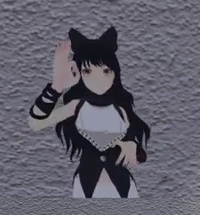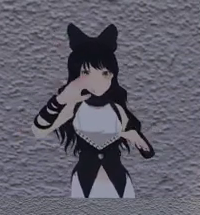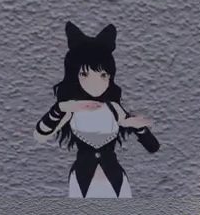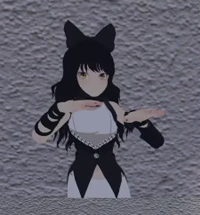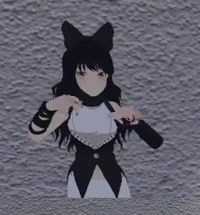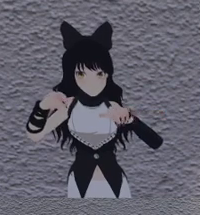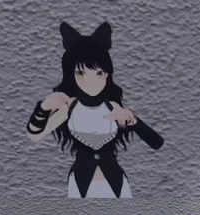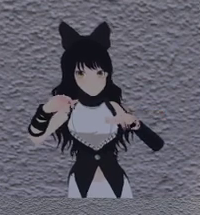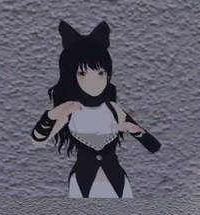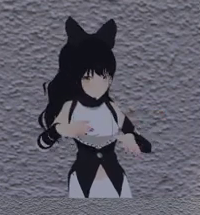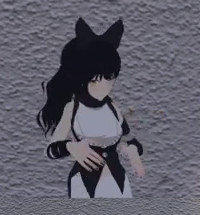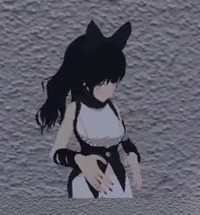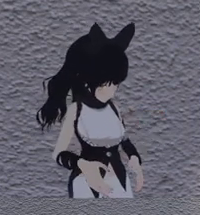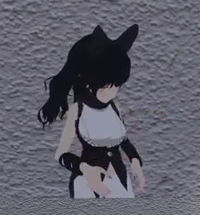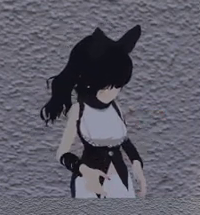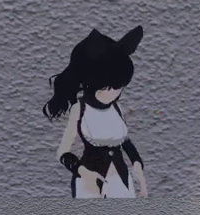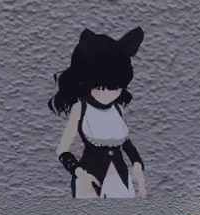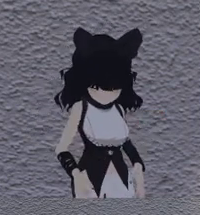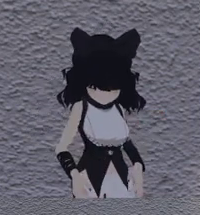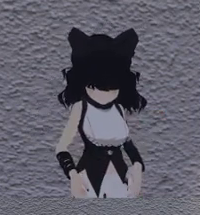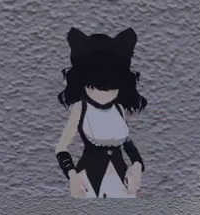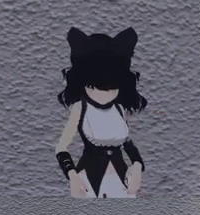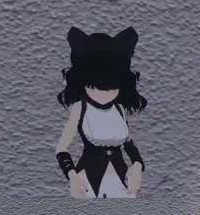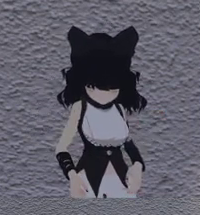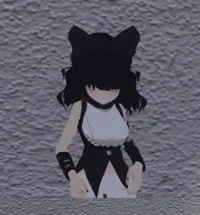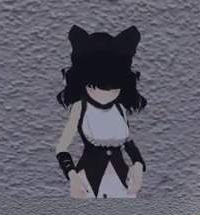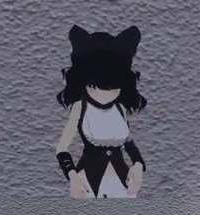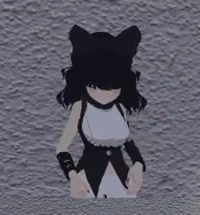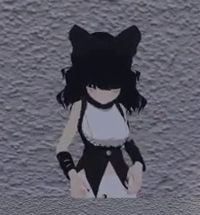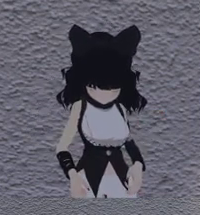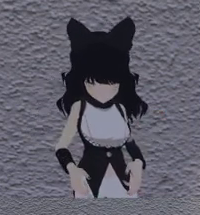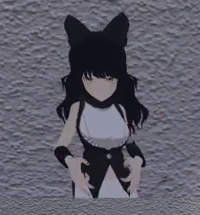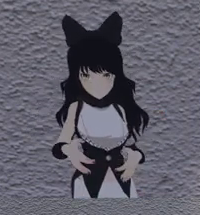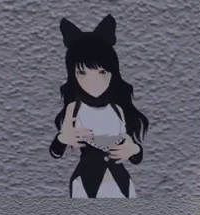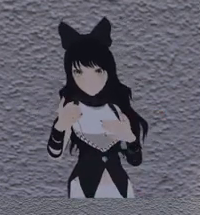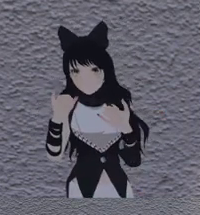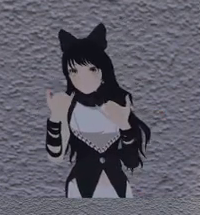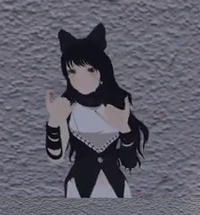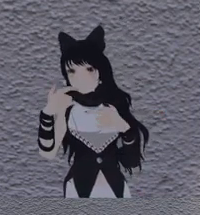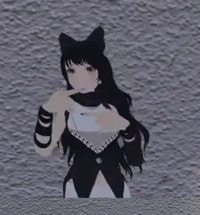frozen. Just like that. Freeze.